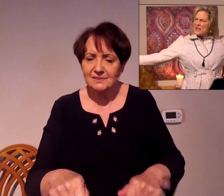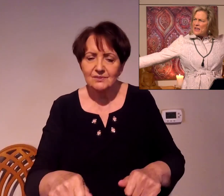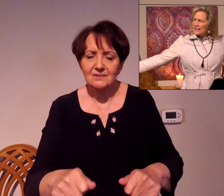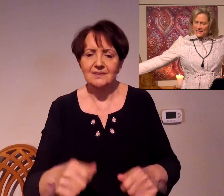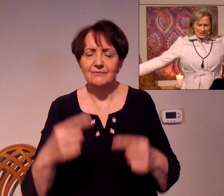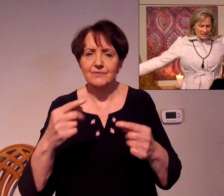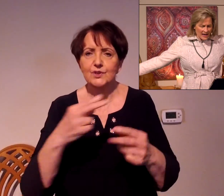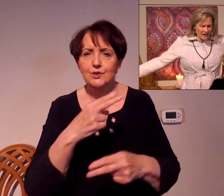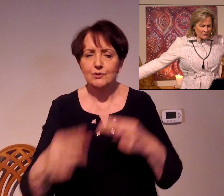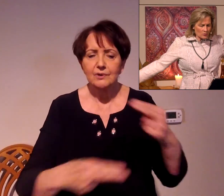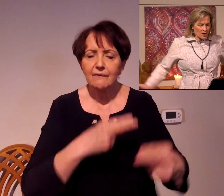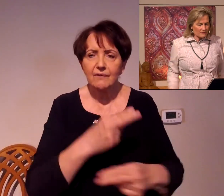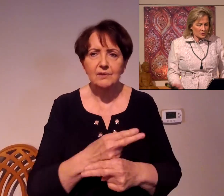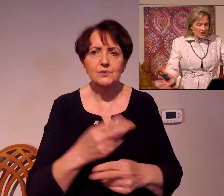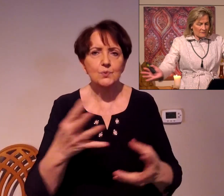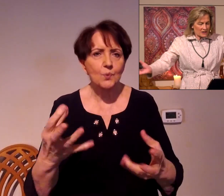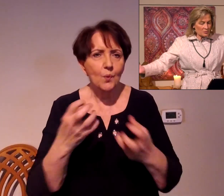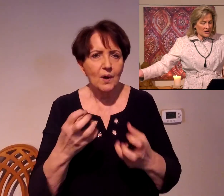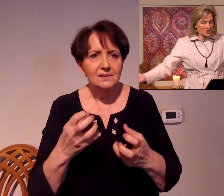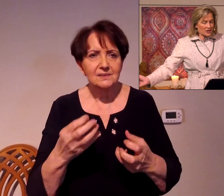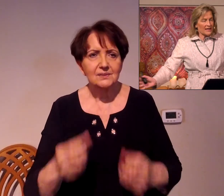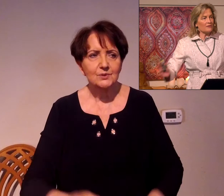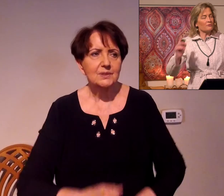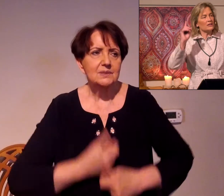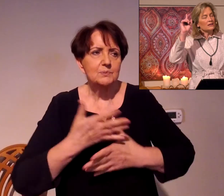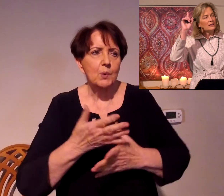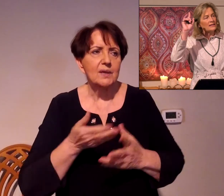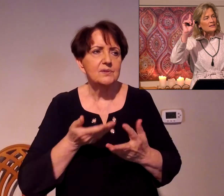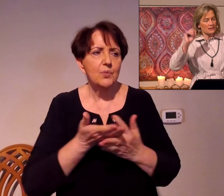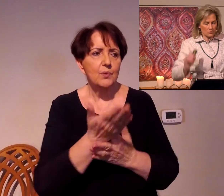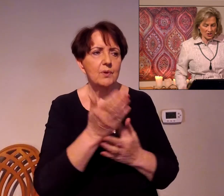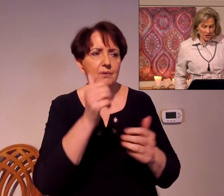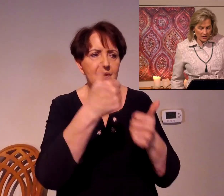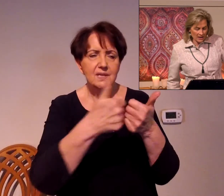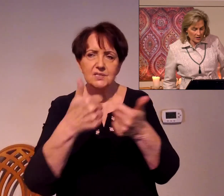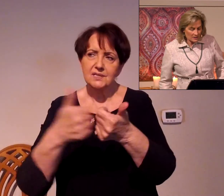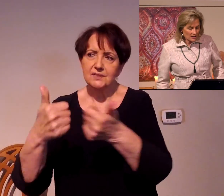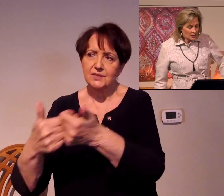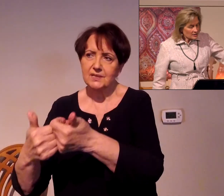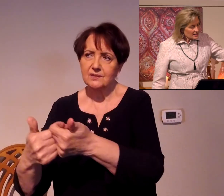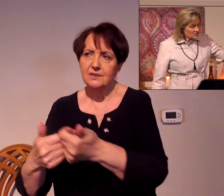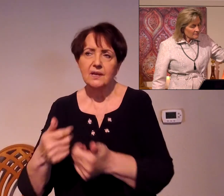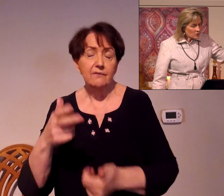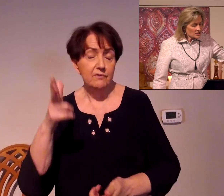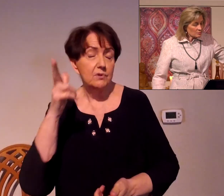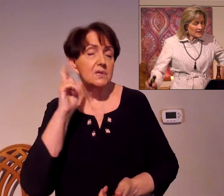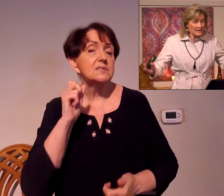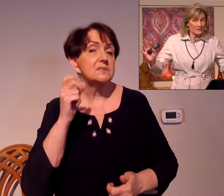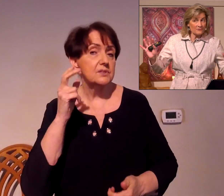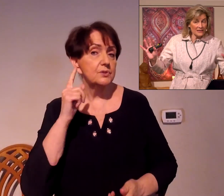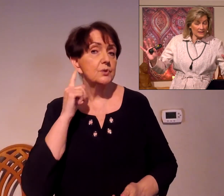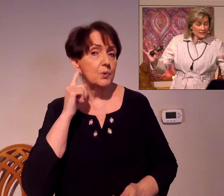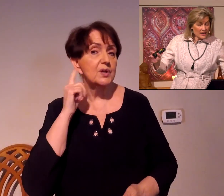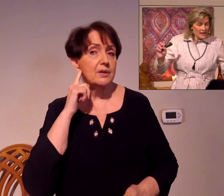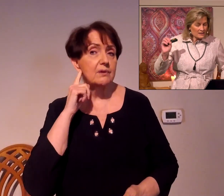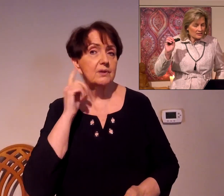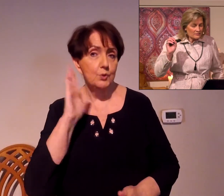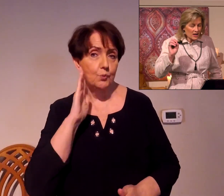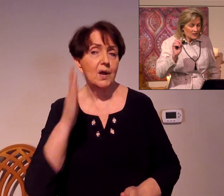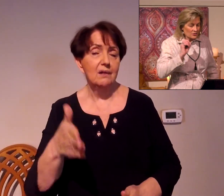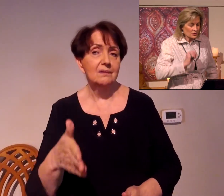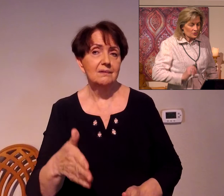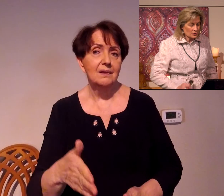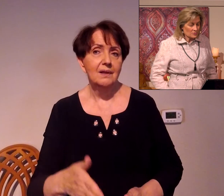pressing against everyone for self-expression. If we listen, we shall hear it, not as a voice, but as a feeling,